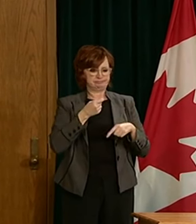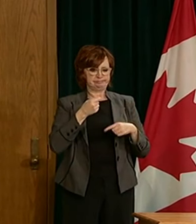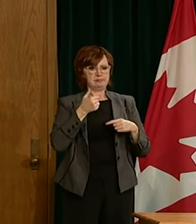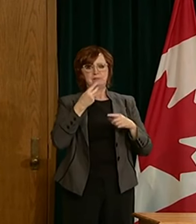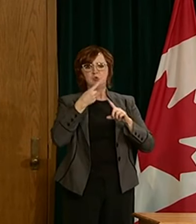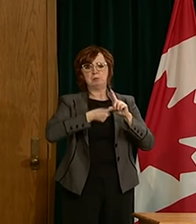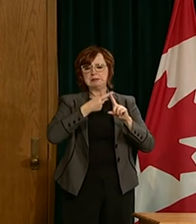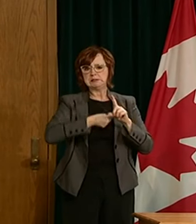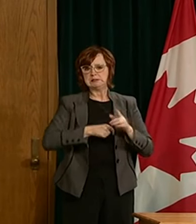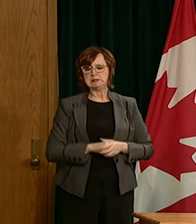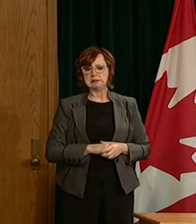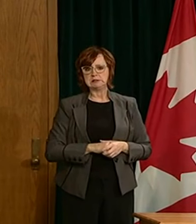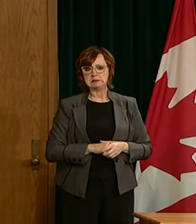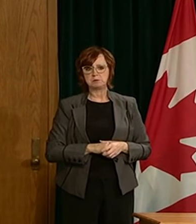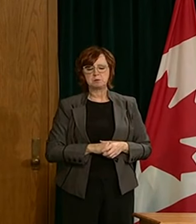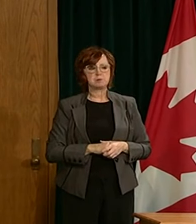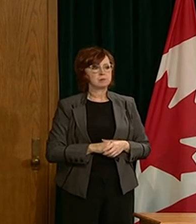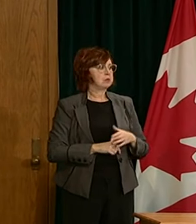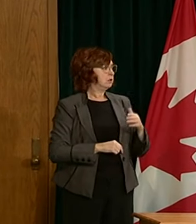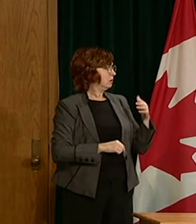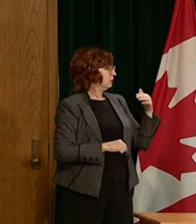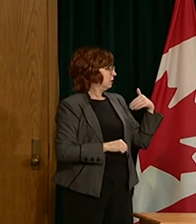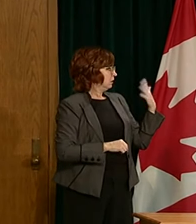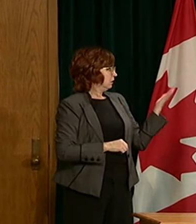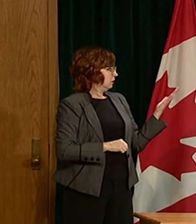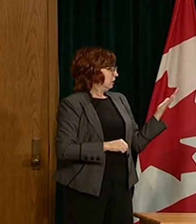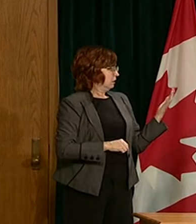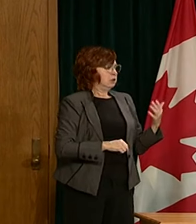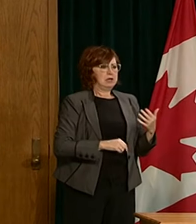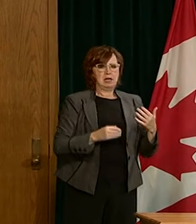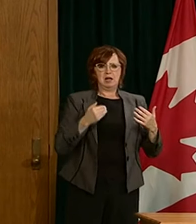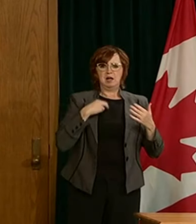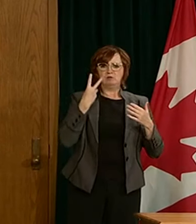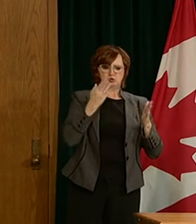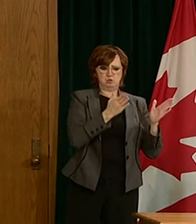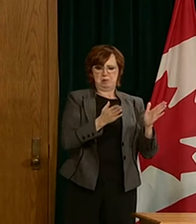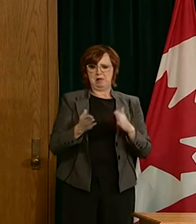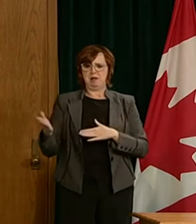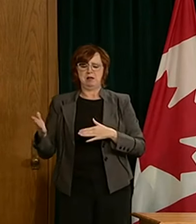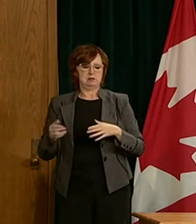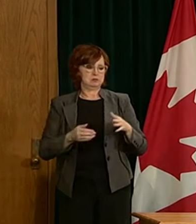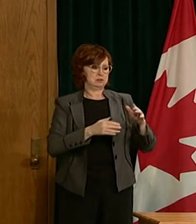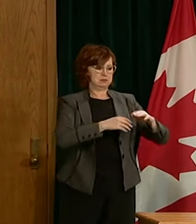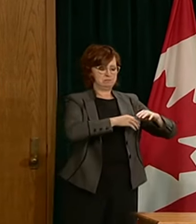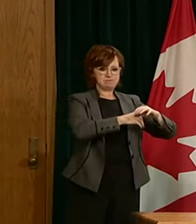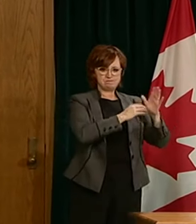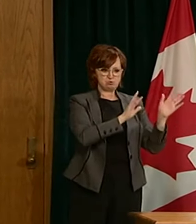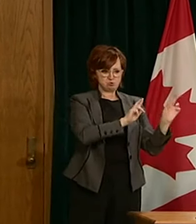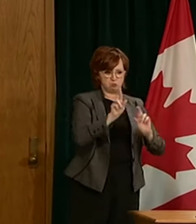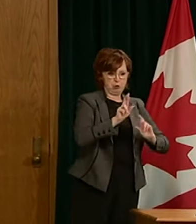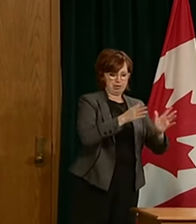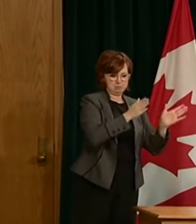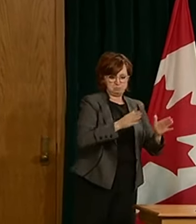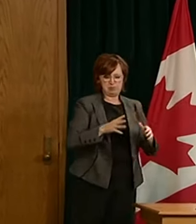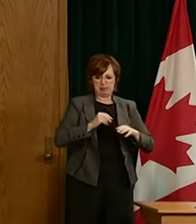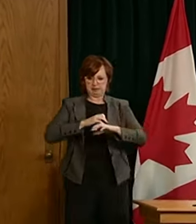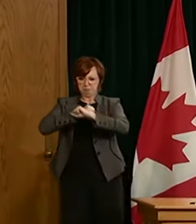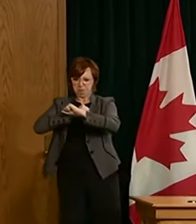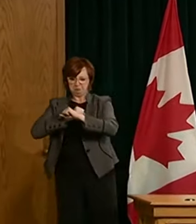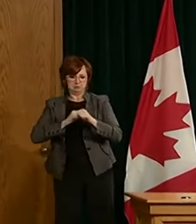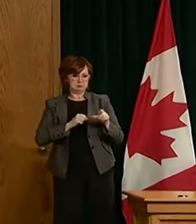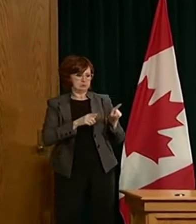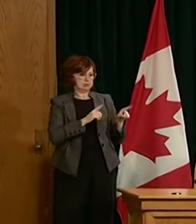So our strategy, as described, includes both offensive and defensive lines. The containment and delay will help us prevent